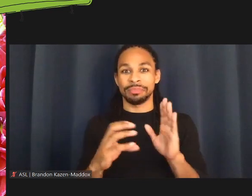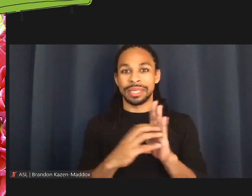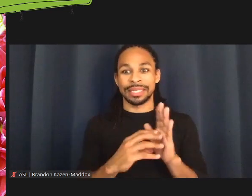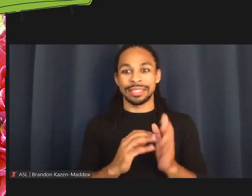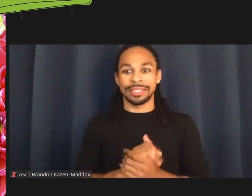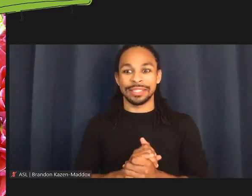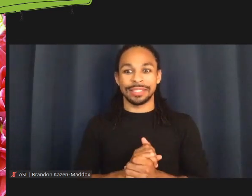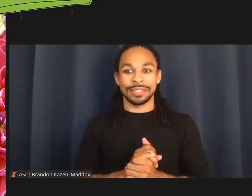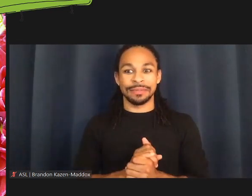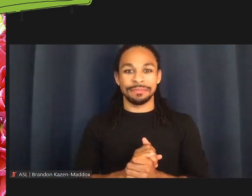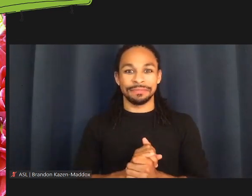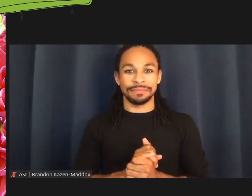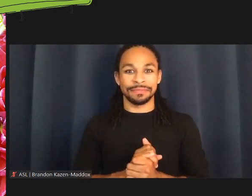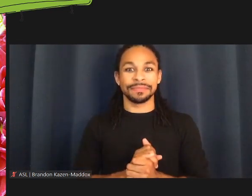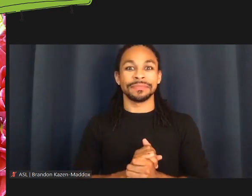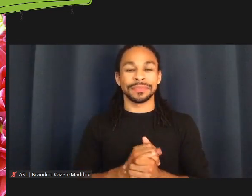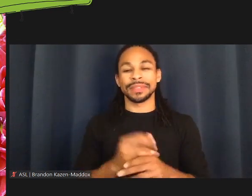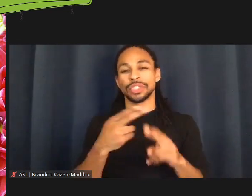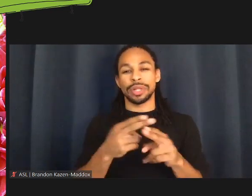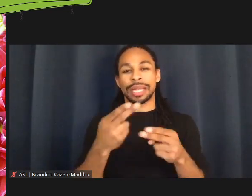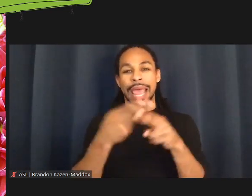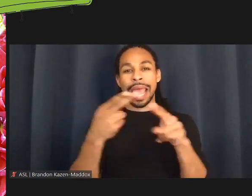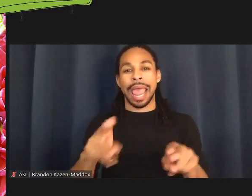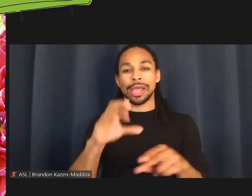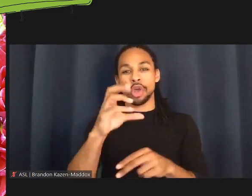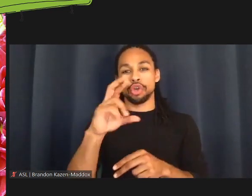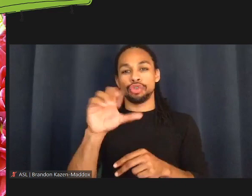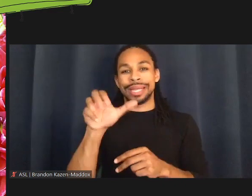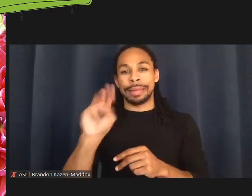It's called Egg Cream / New Normal.